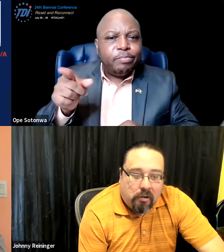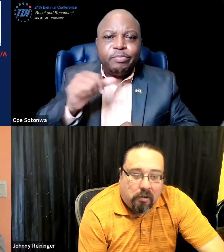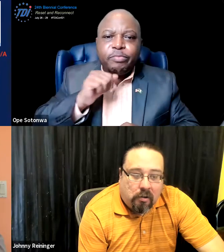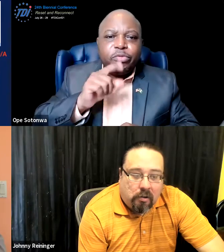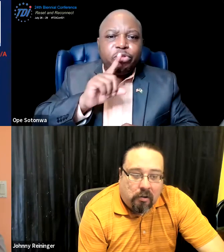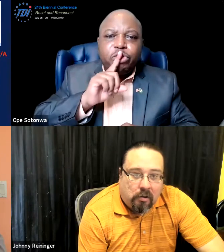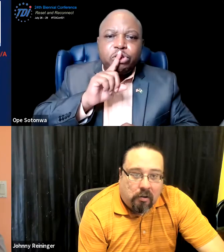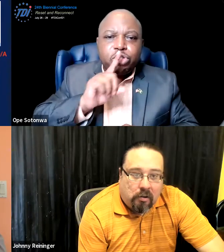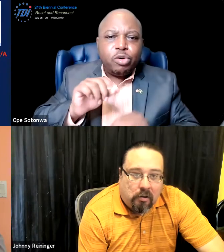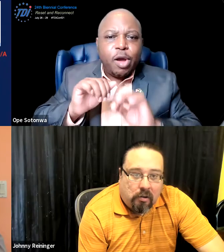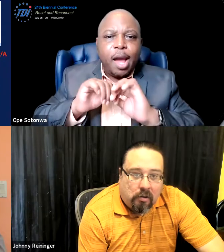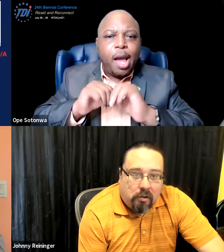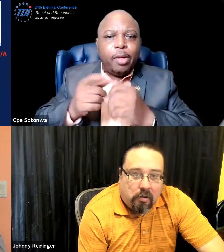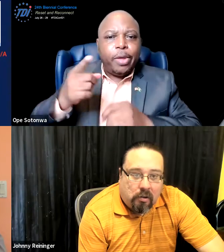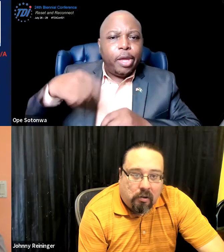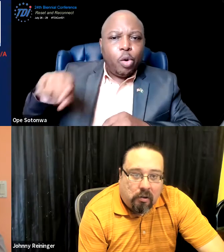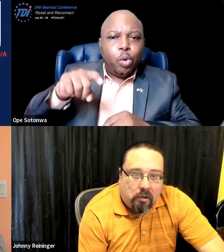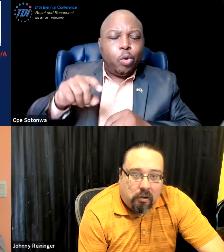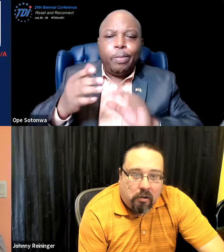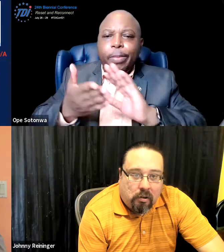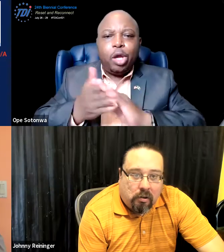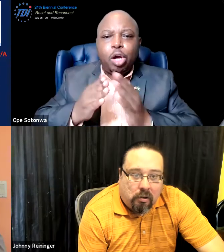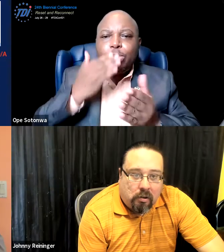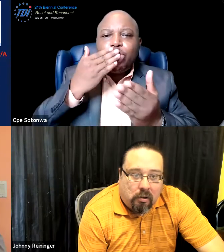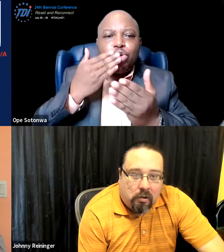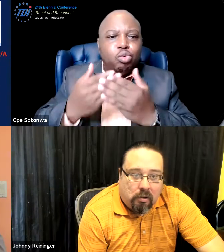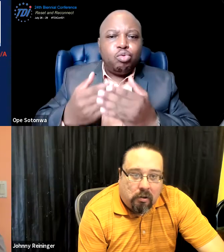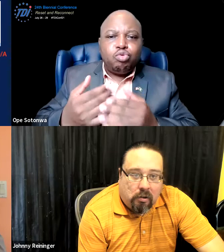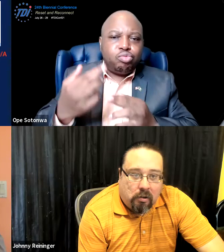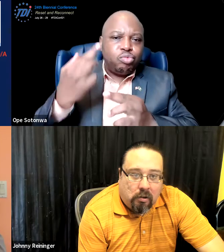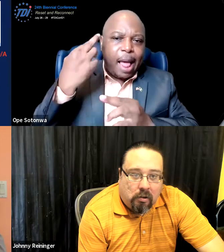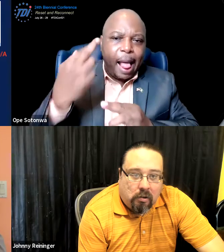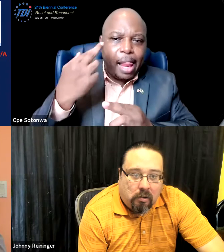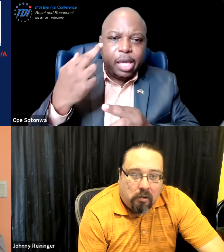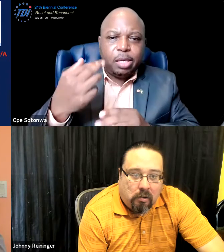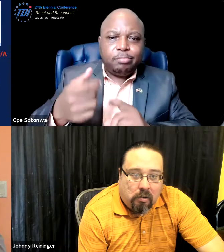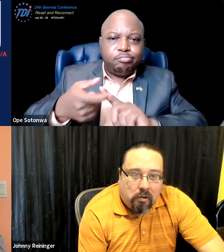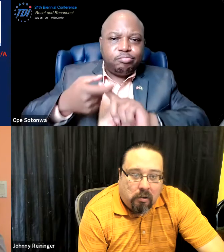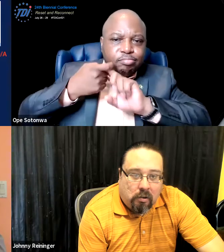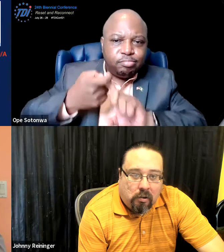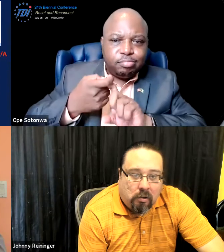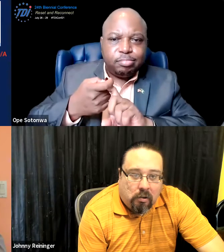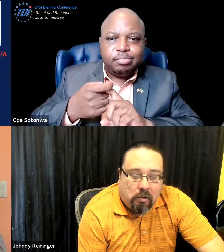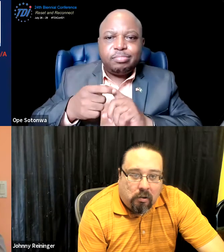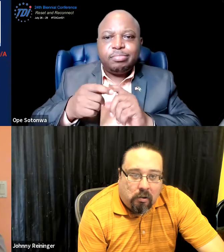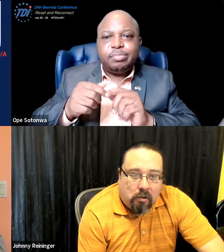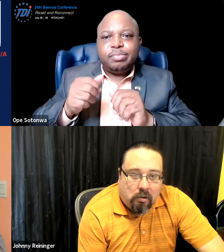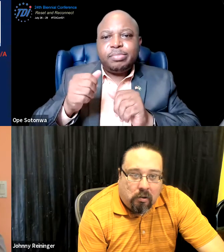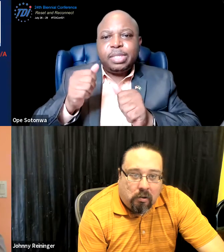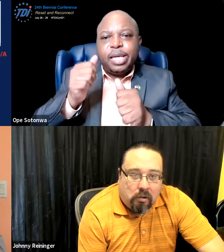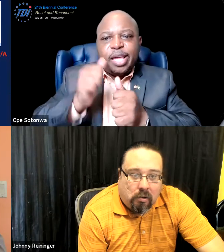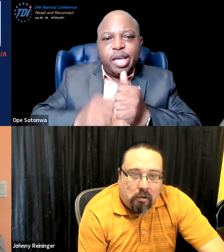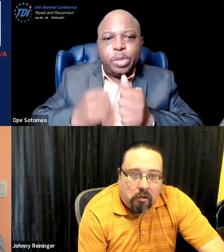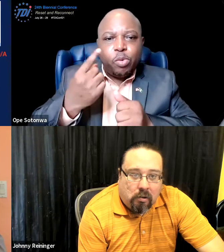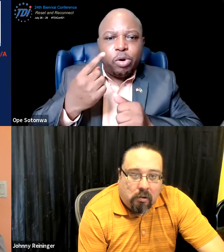One question is, many people aren't sure on how they become good allies